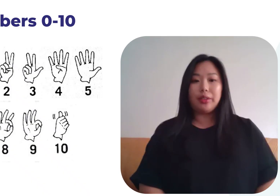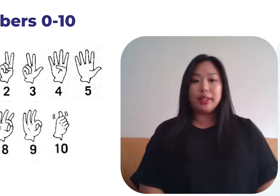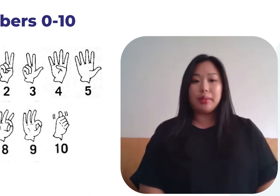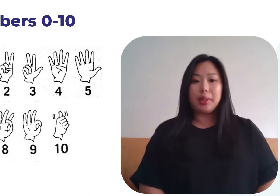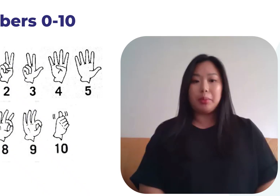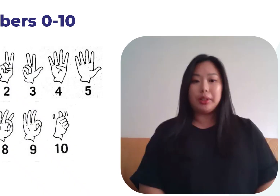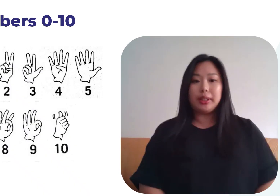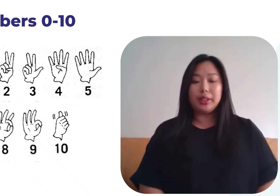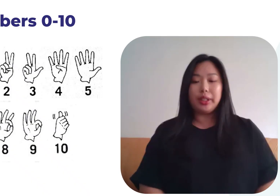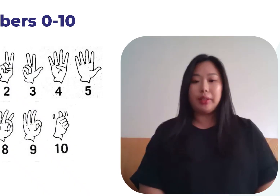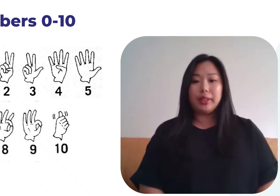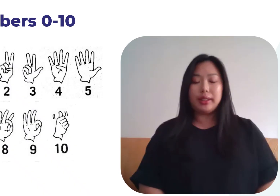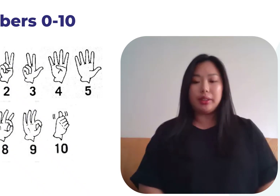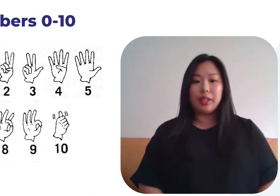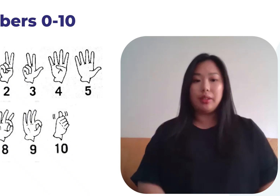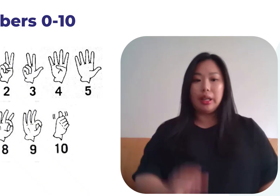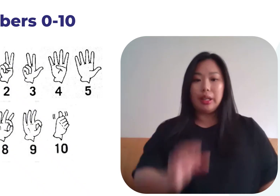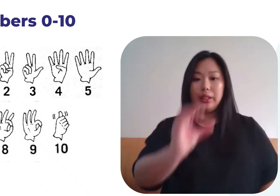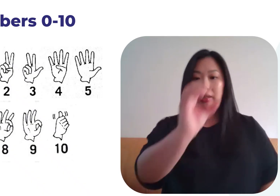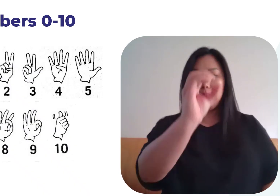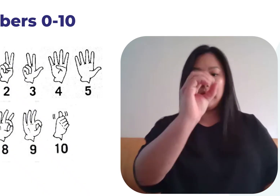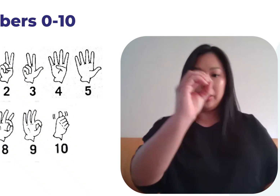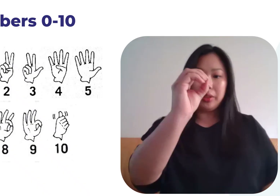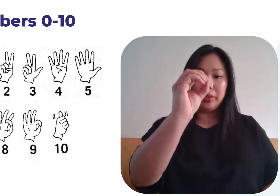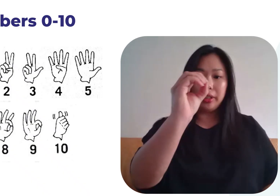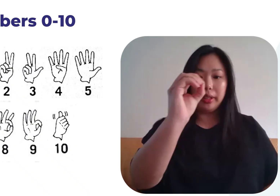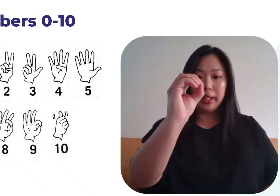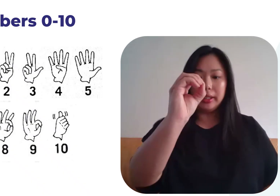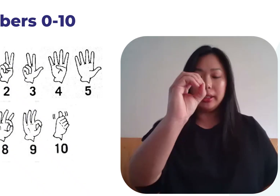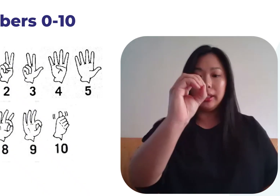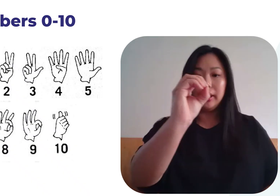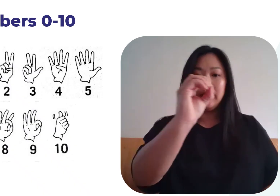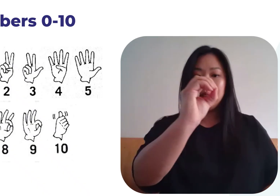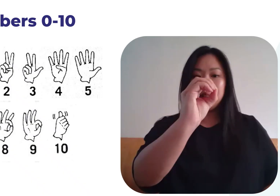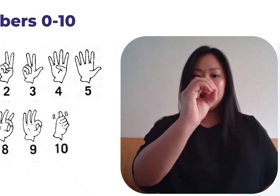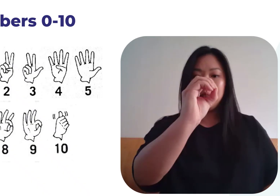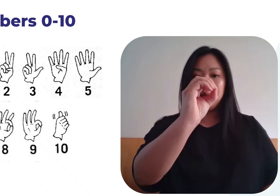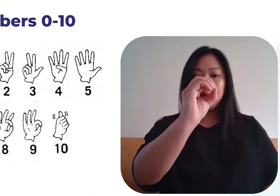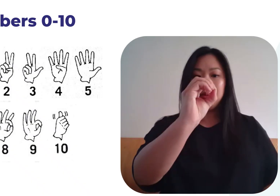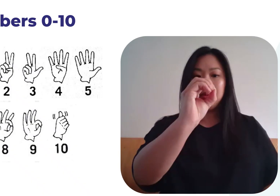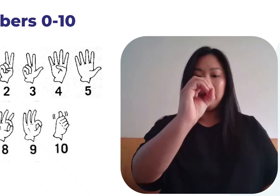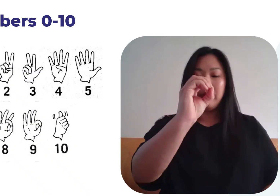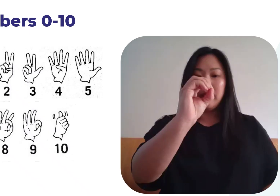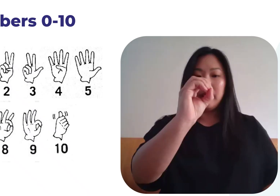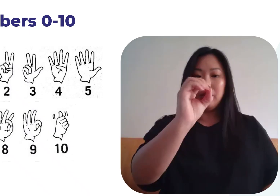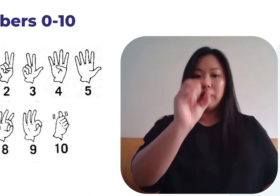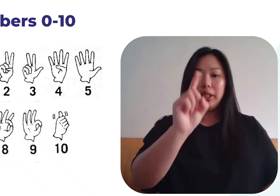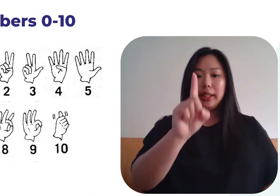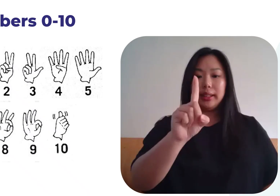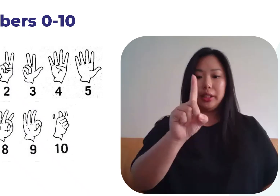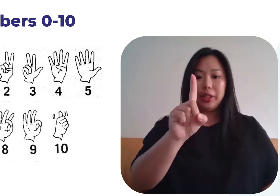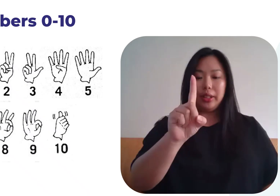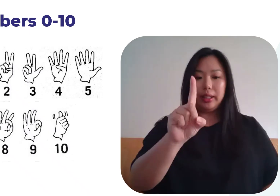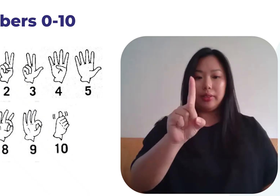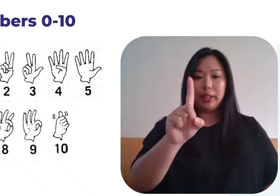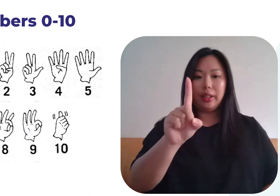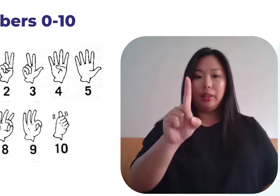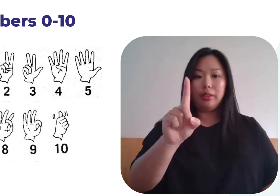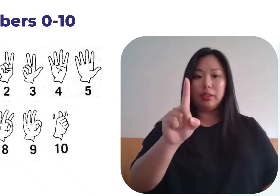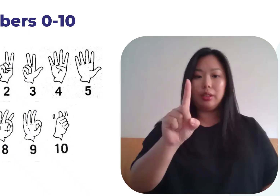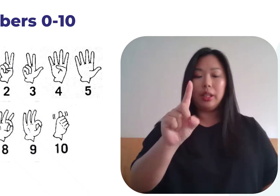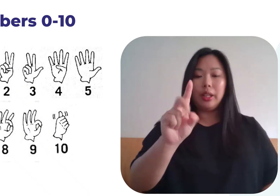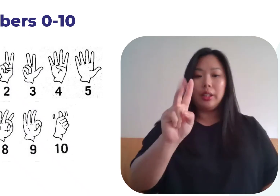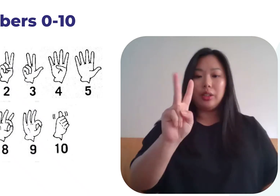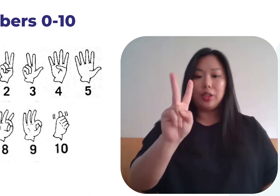Now let's go through some numbers, starting with 0. You make an O with your hand. 0. Then 1, extend your index